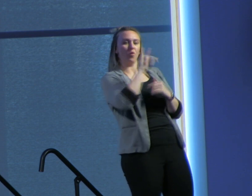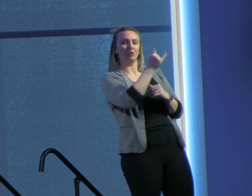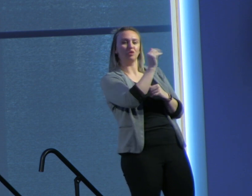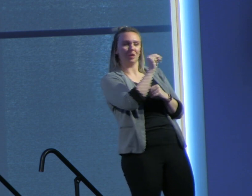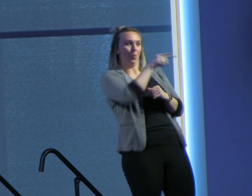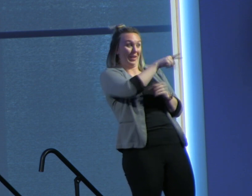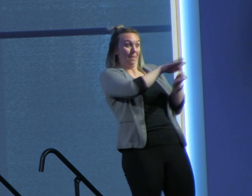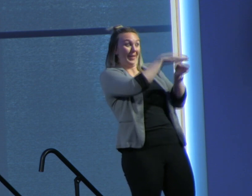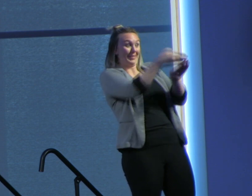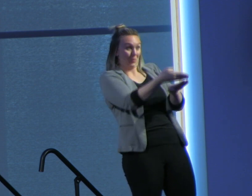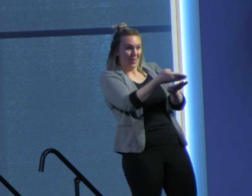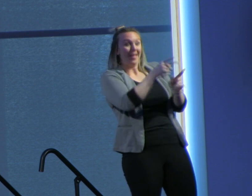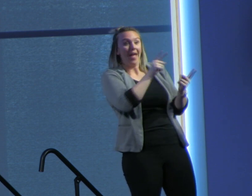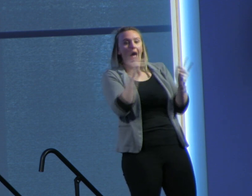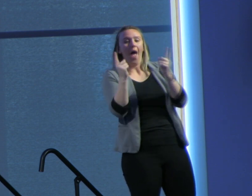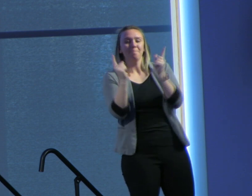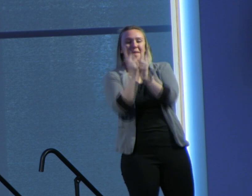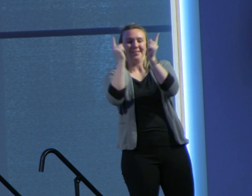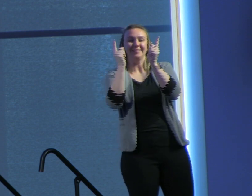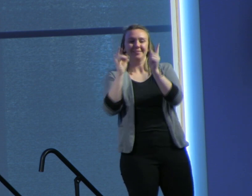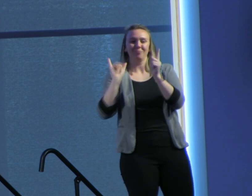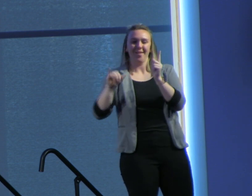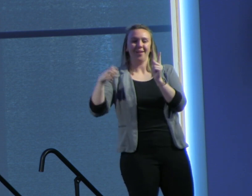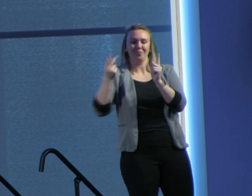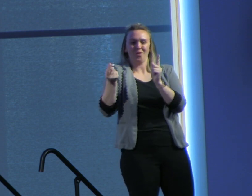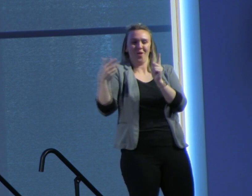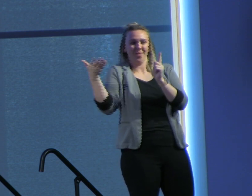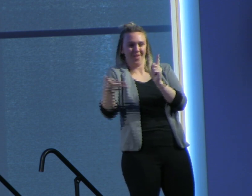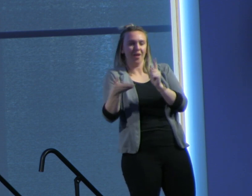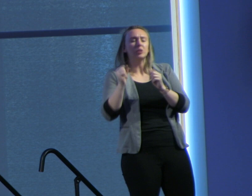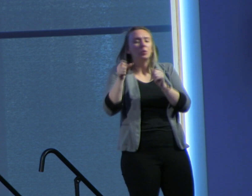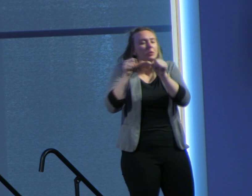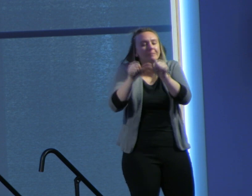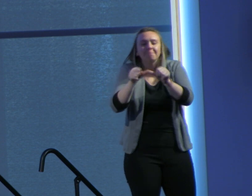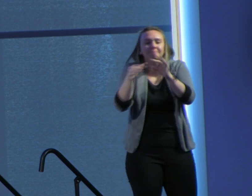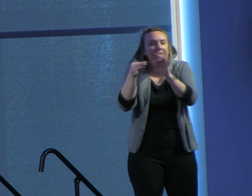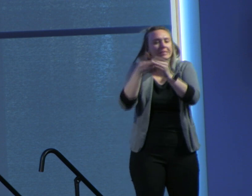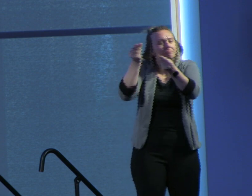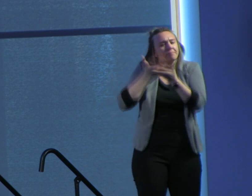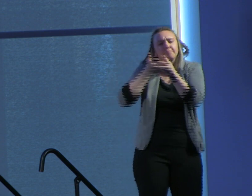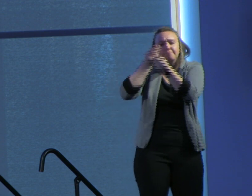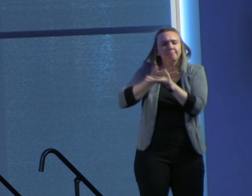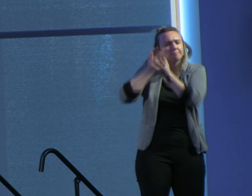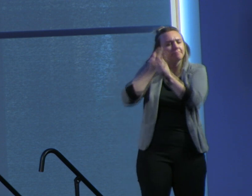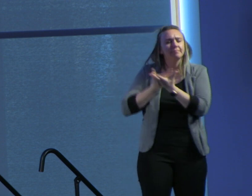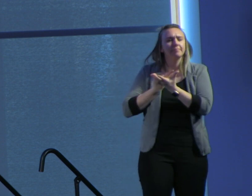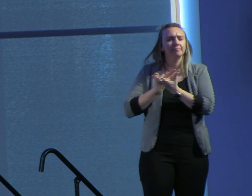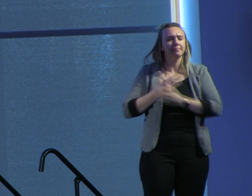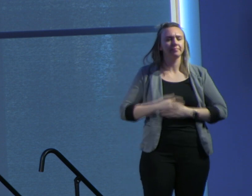this has kept on going with all kinds of good messages. The